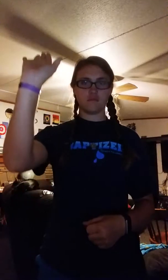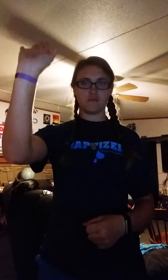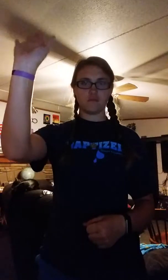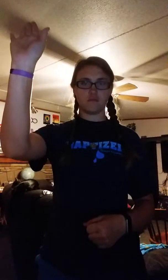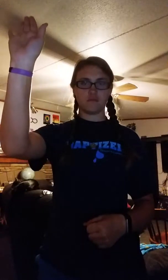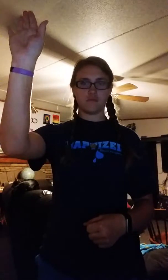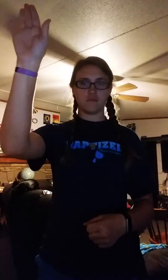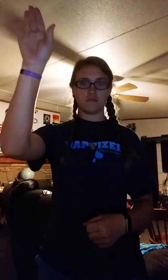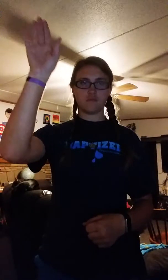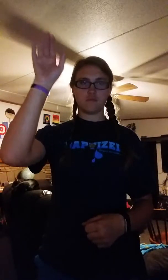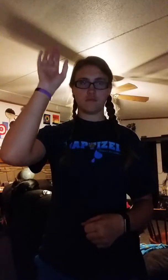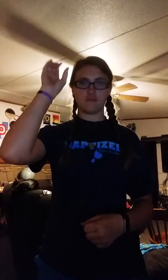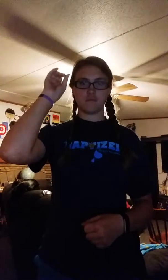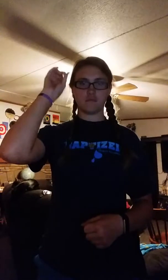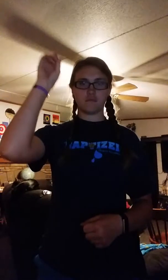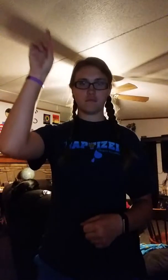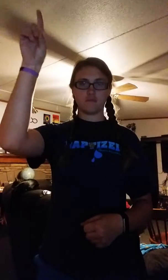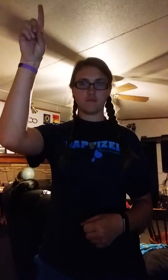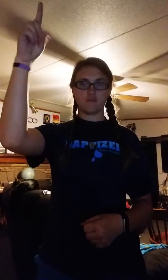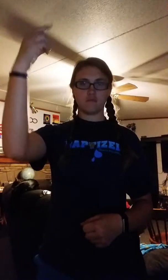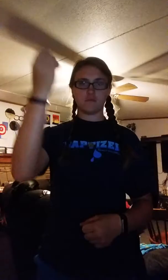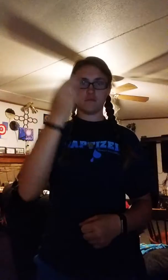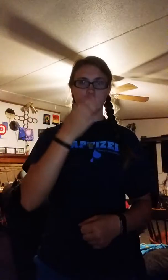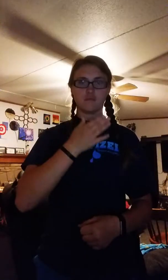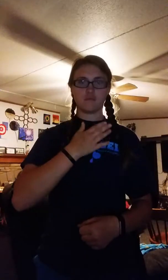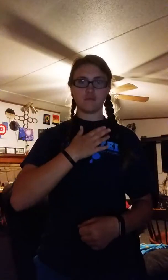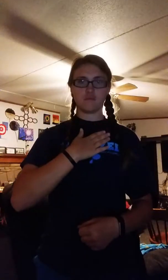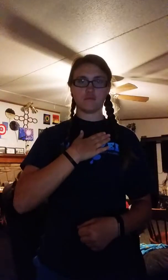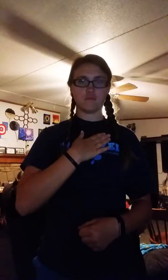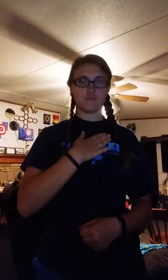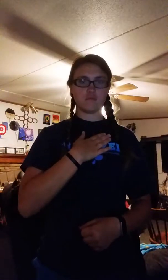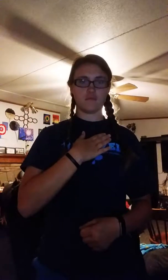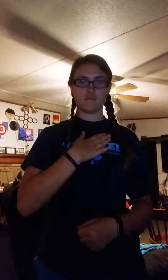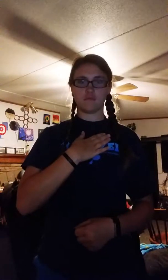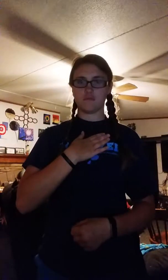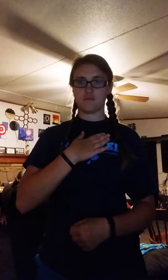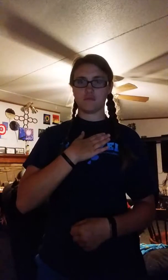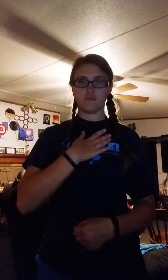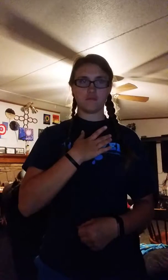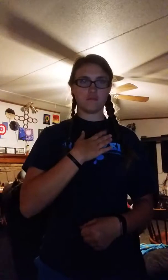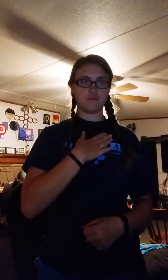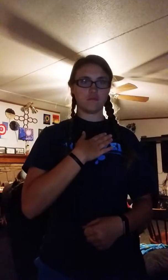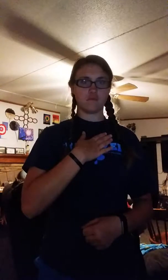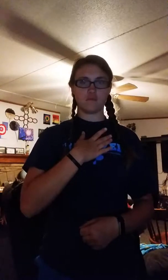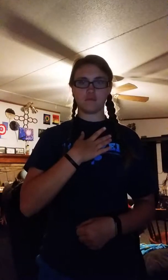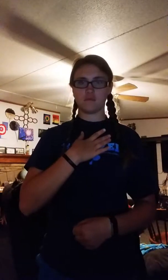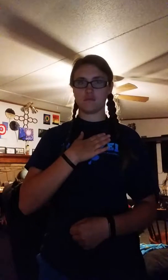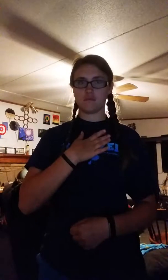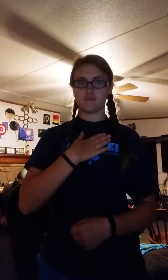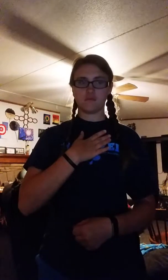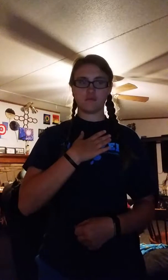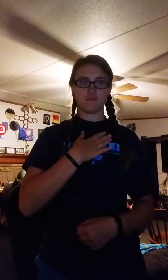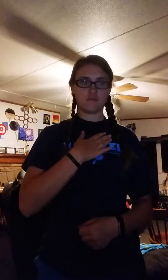yours And you are mine You